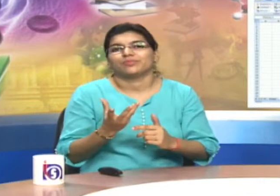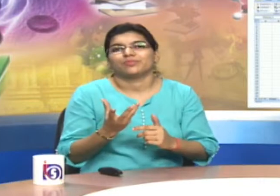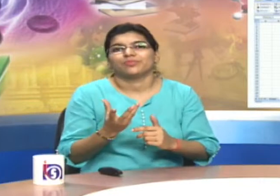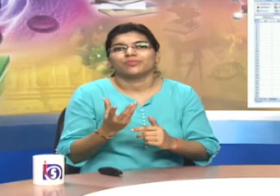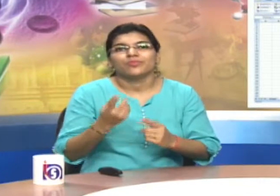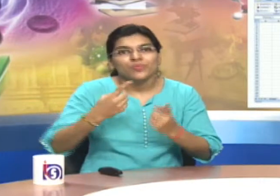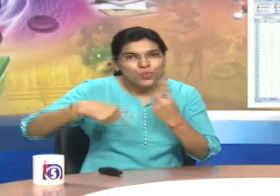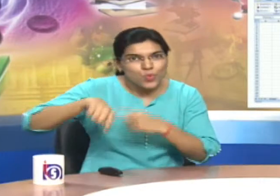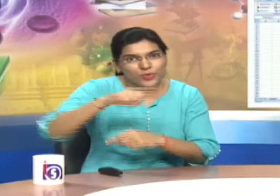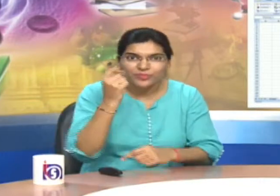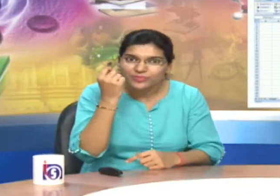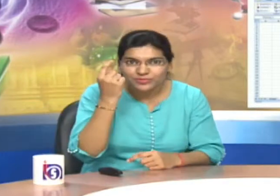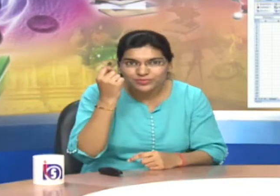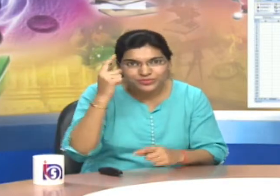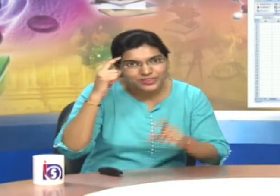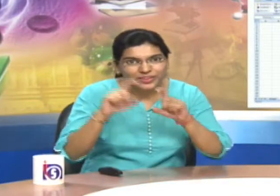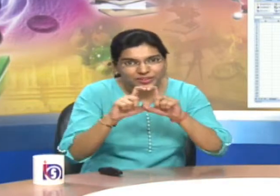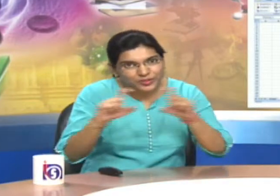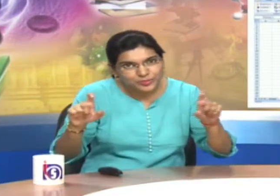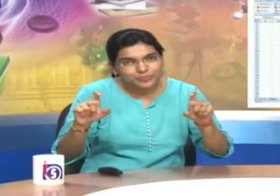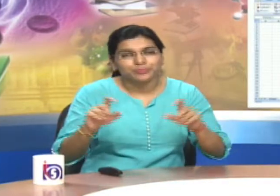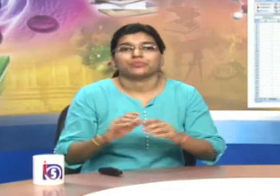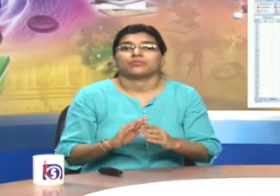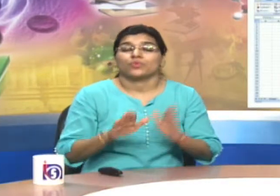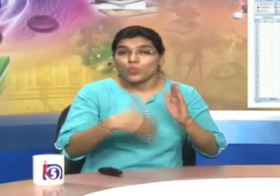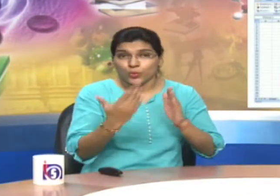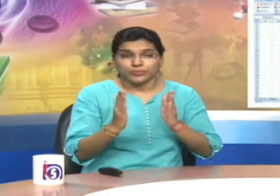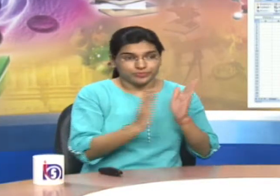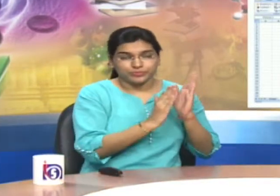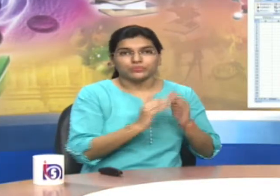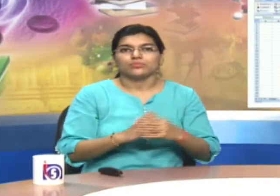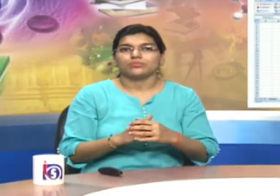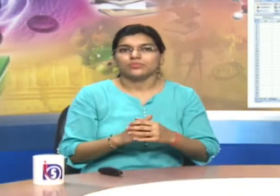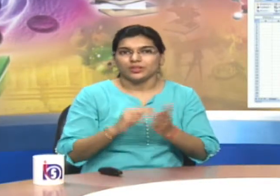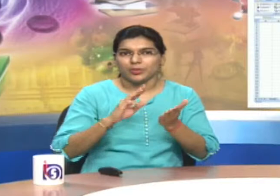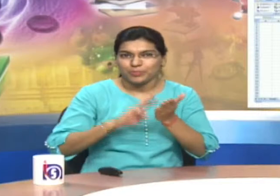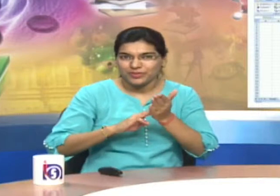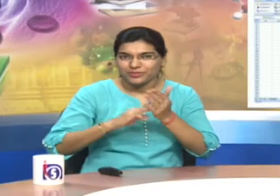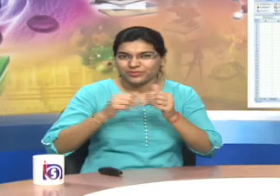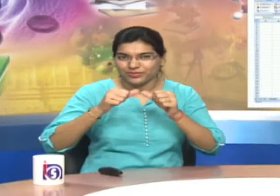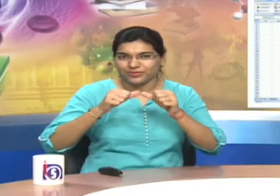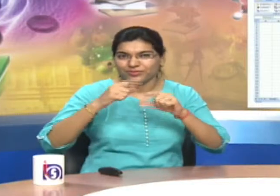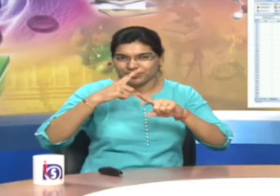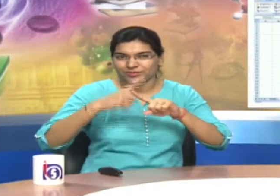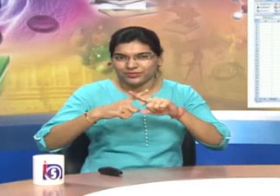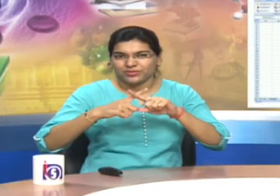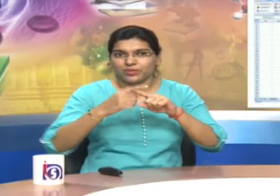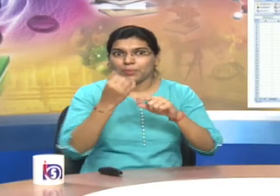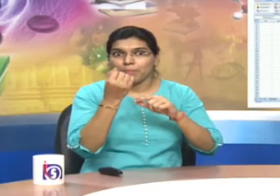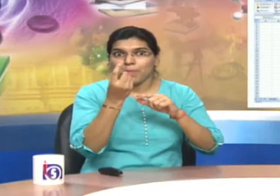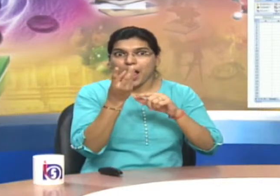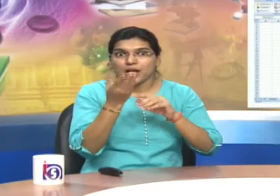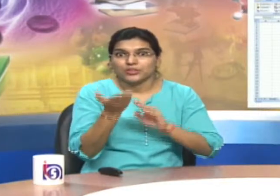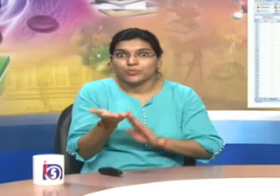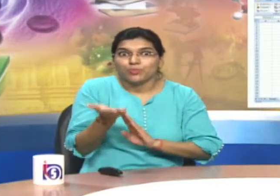chart format also. I hope you all understood it well. Now let's move further. Like the